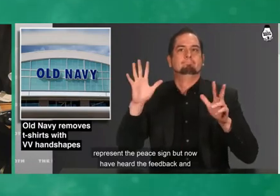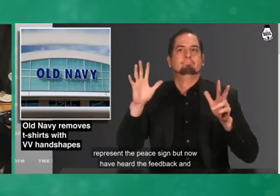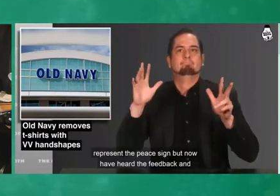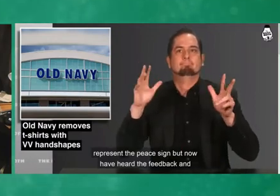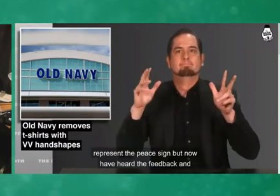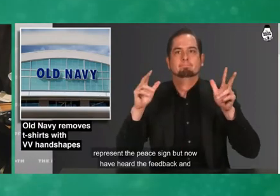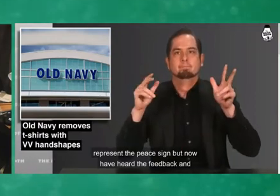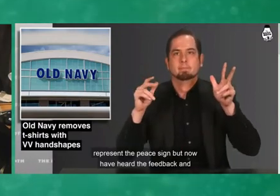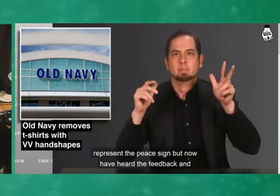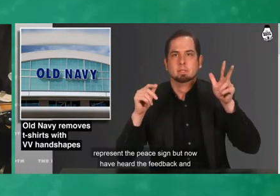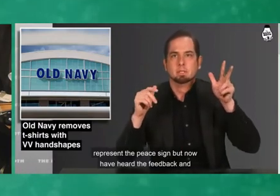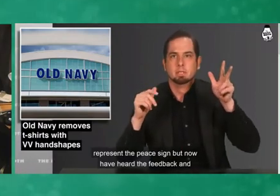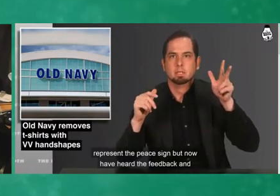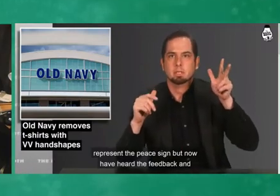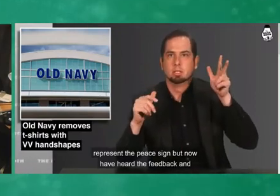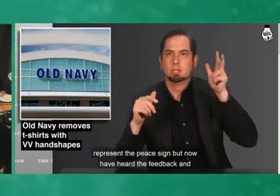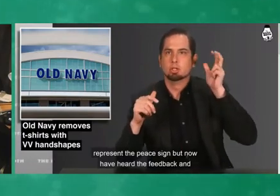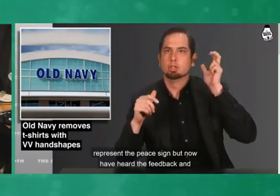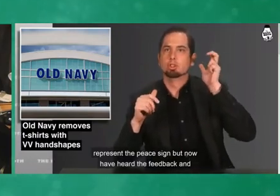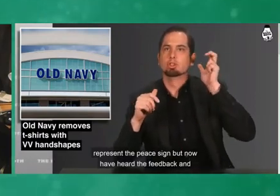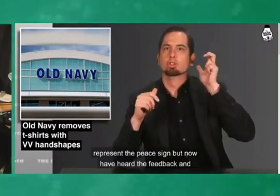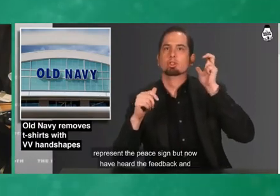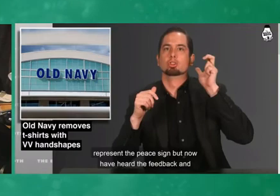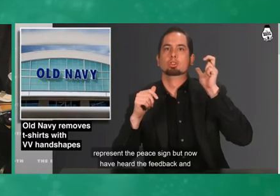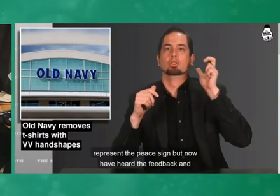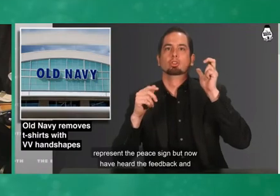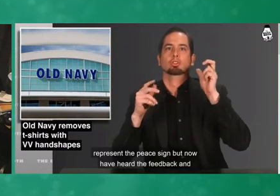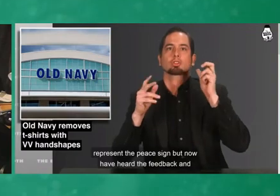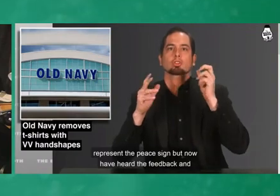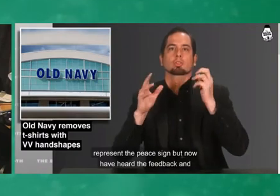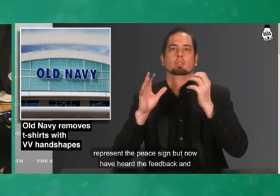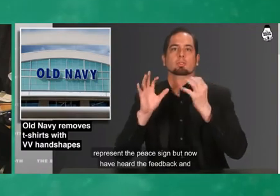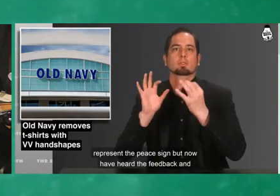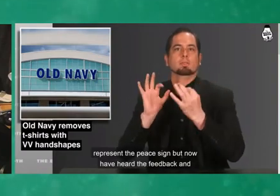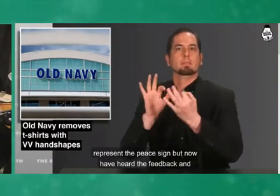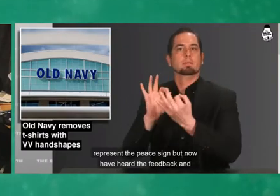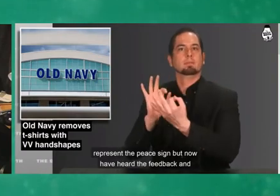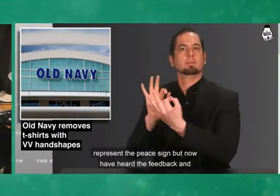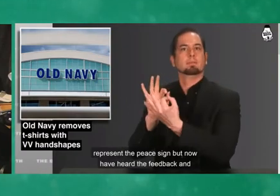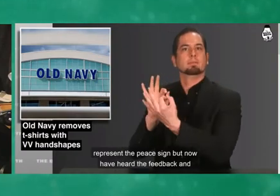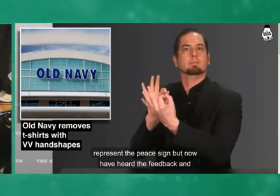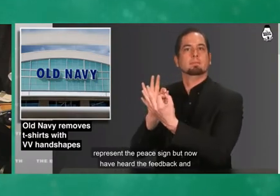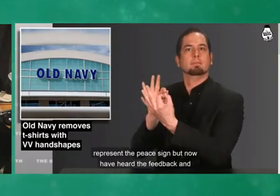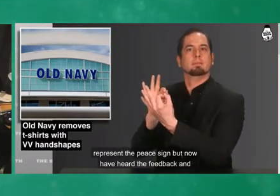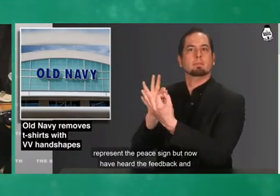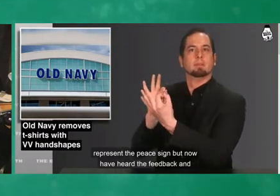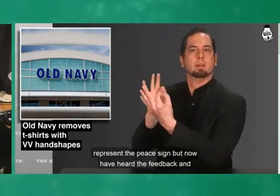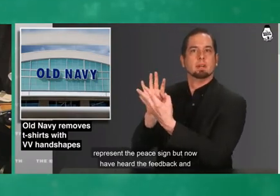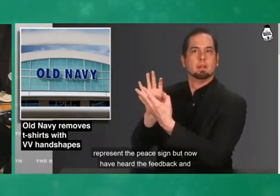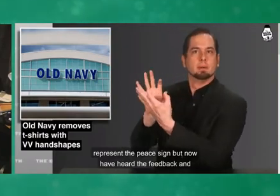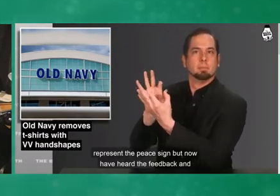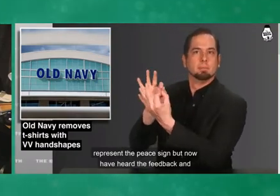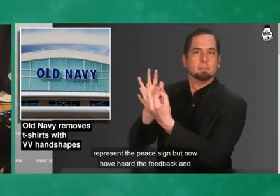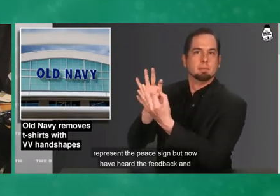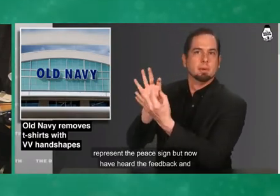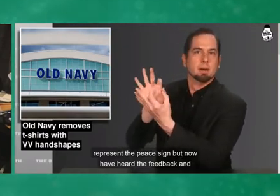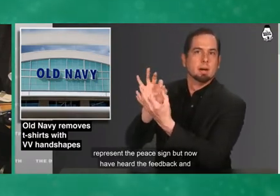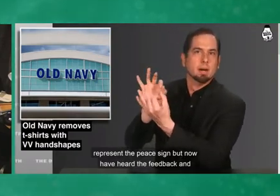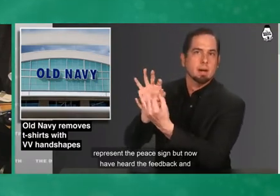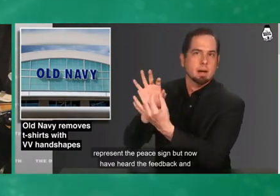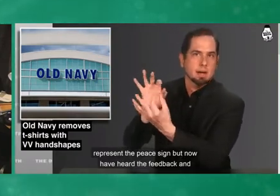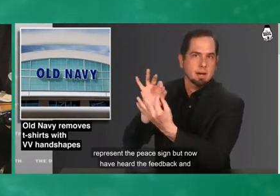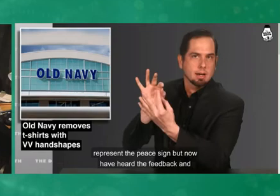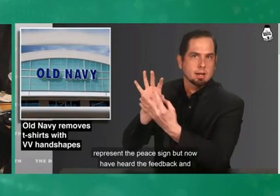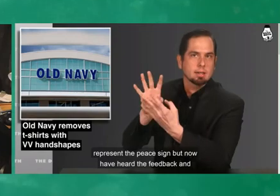that it's done. Now that we've heard, or now that is done, now that we've